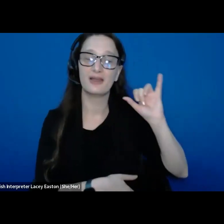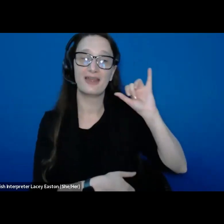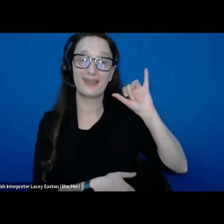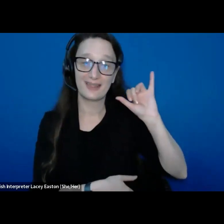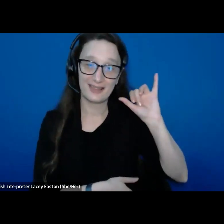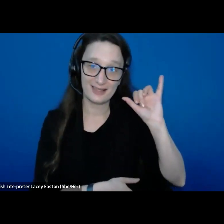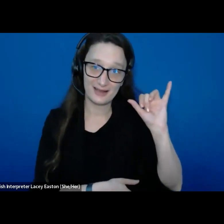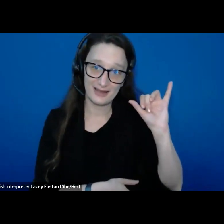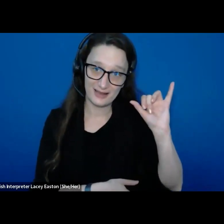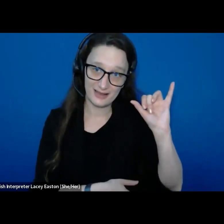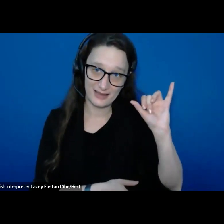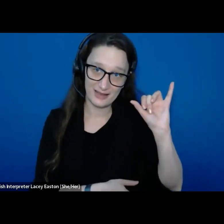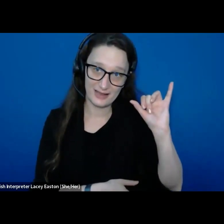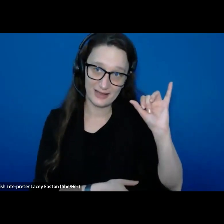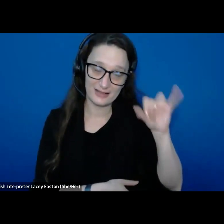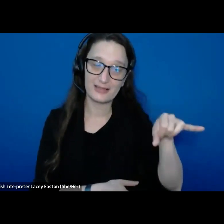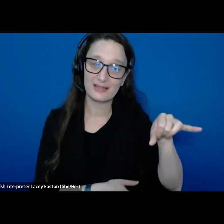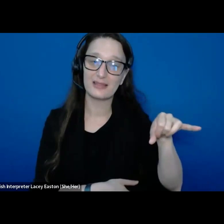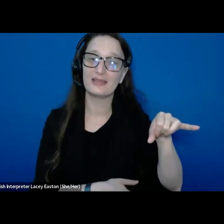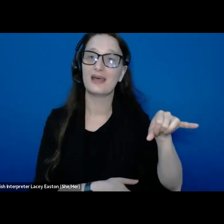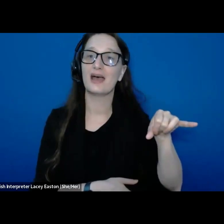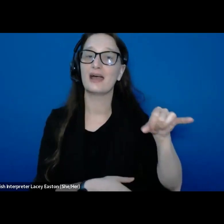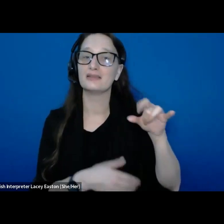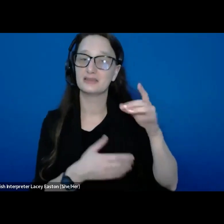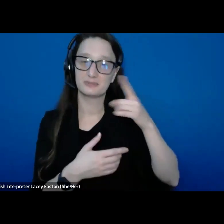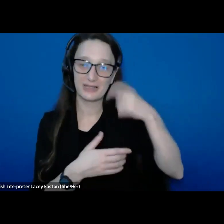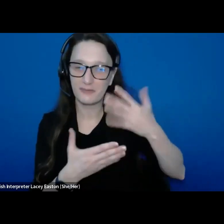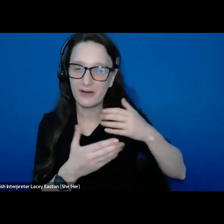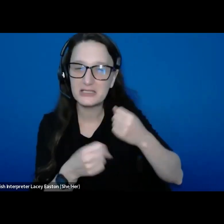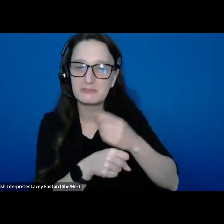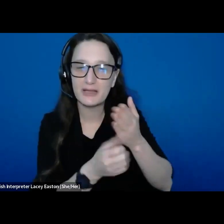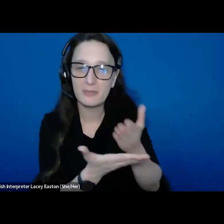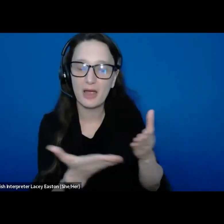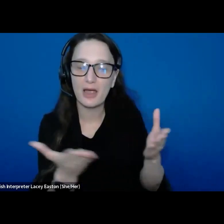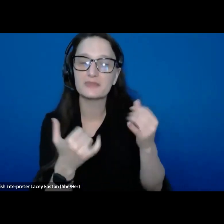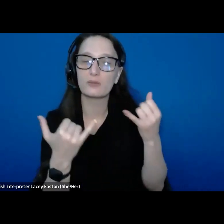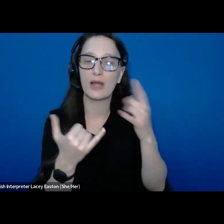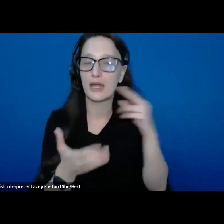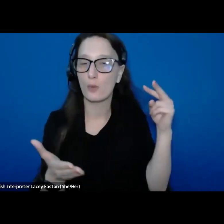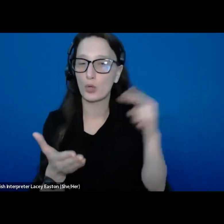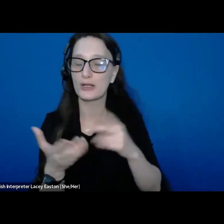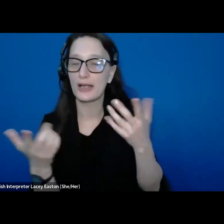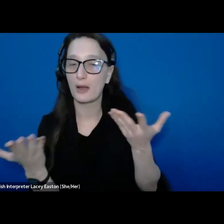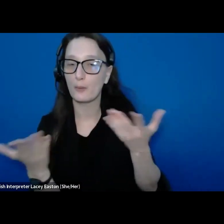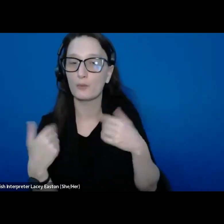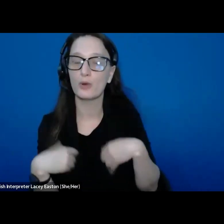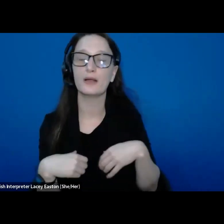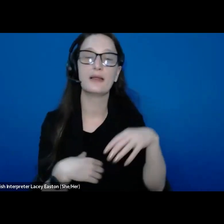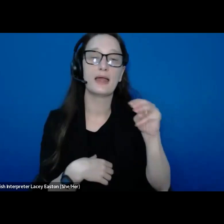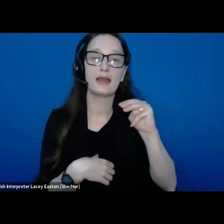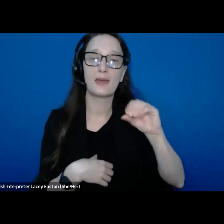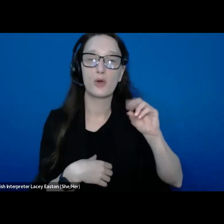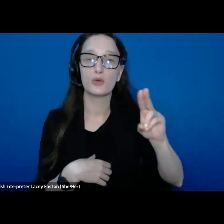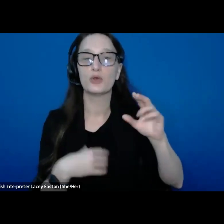actual, creating some items. And some of the things that we're looking at is an MOU between the regional center and Sierra College that